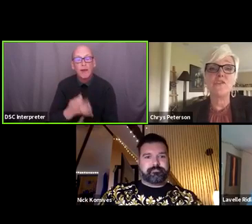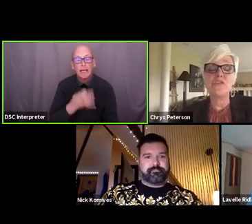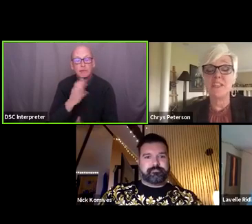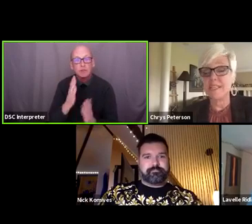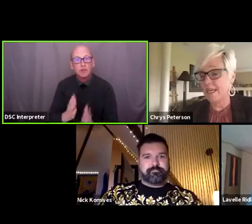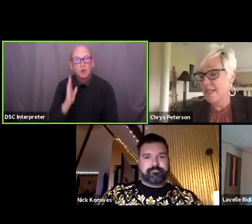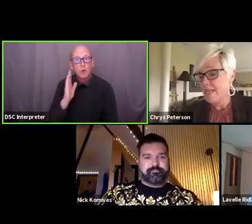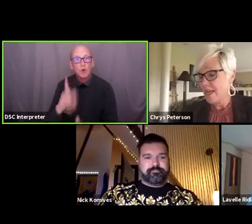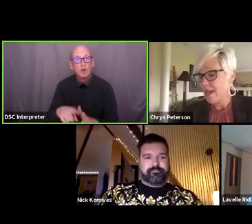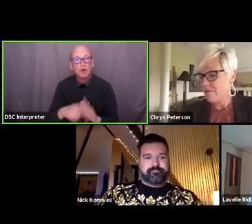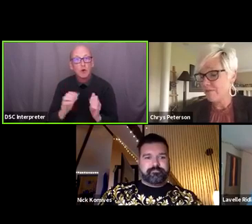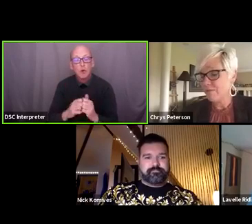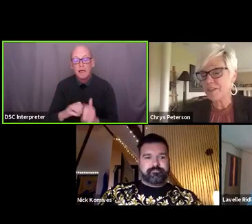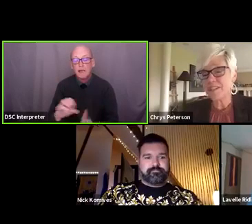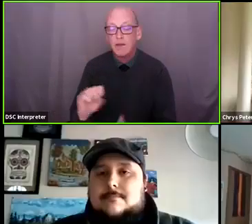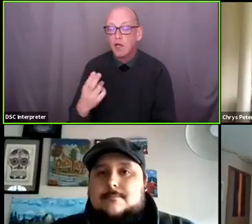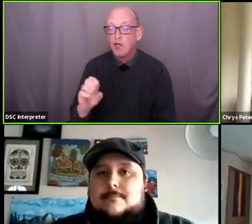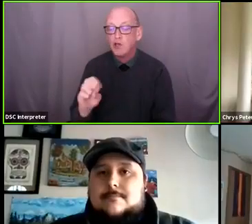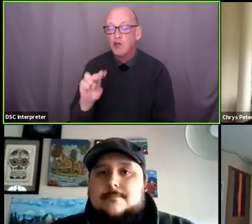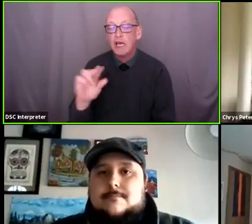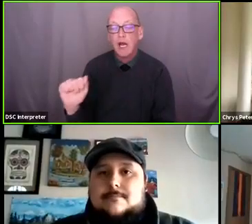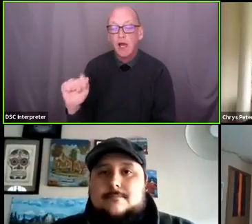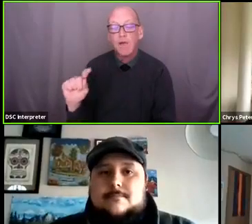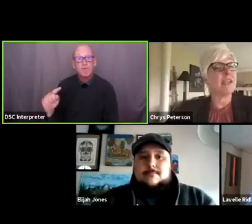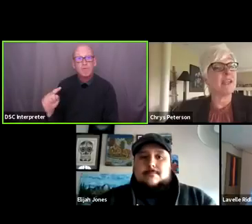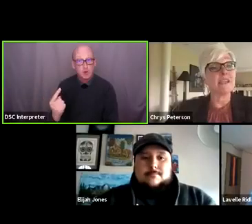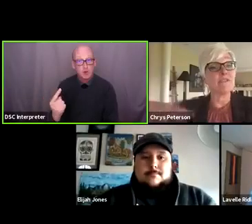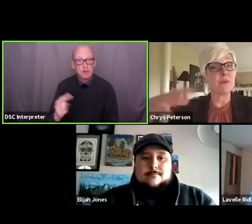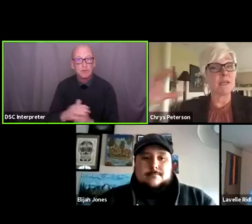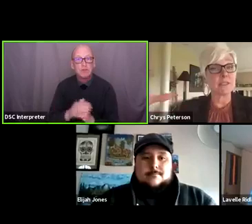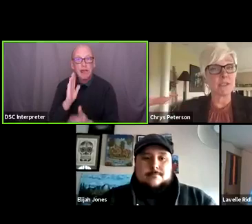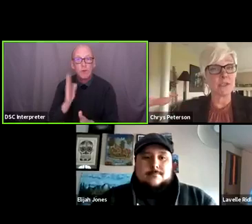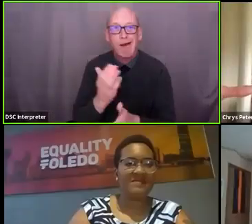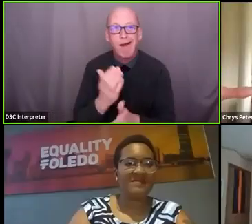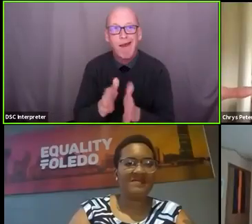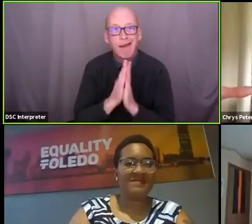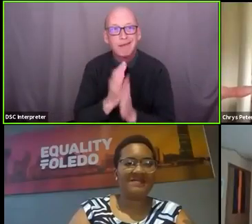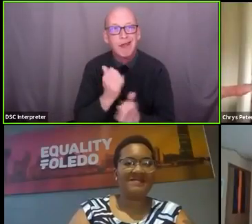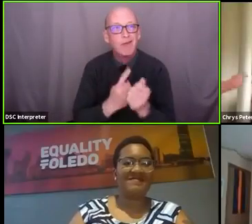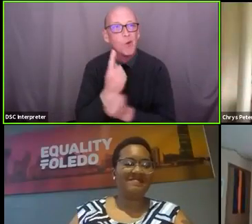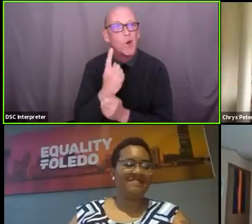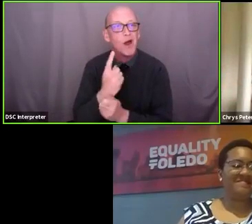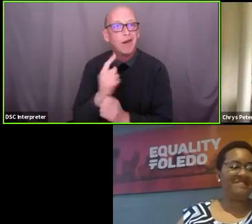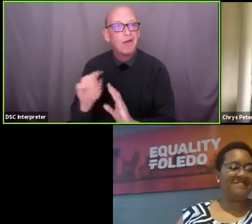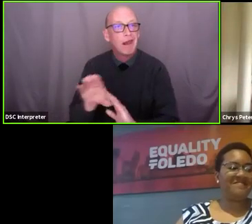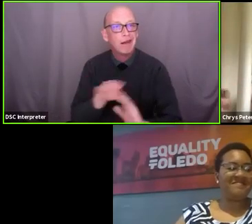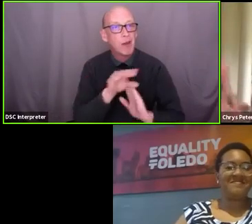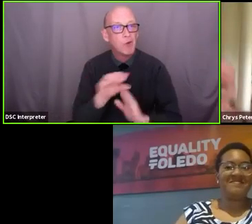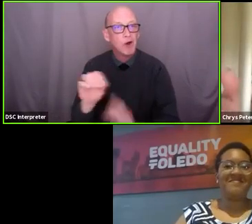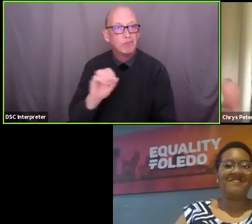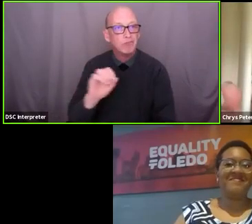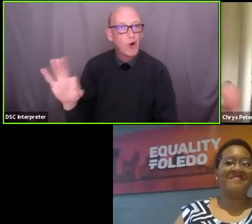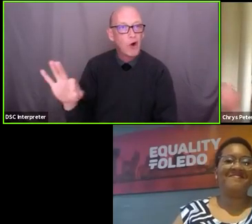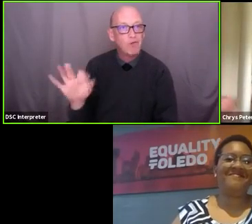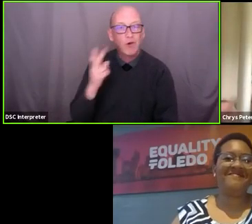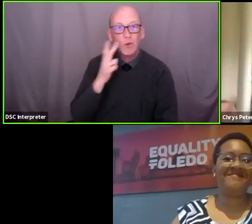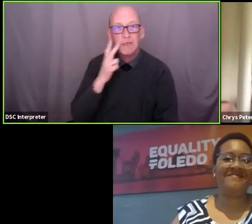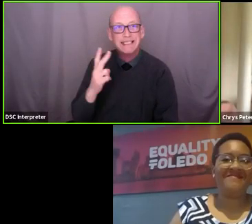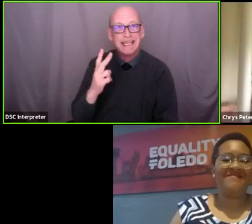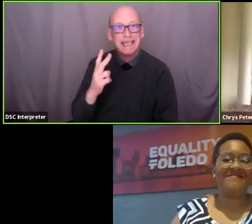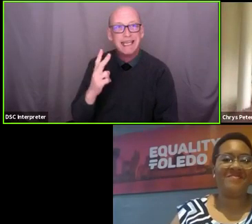with Sheena first. And Sheena, I'm going to ask everyone else to turn their cameras off so we can see